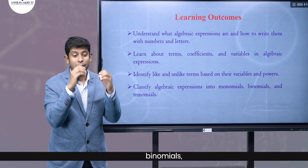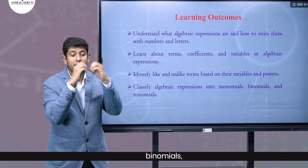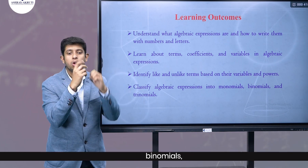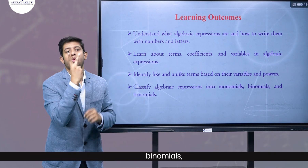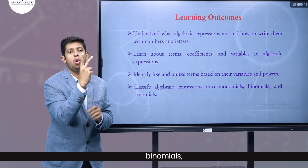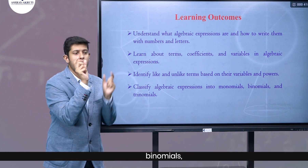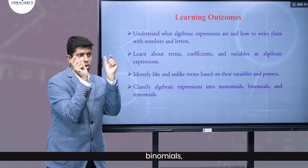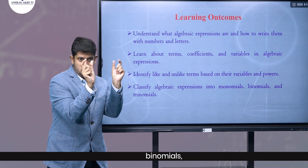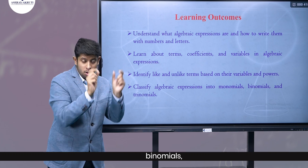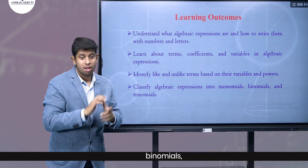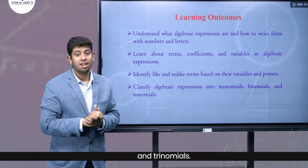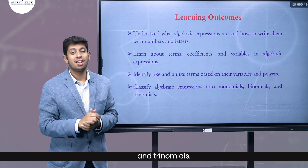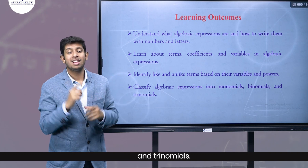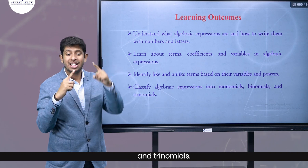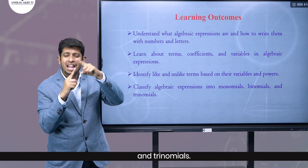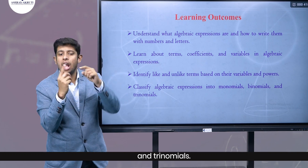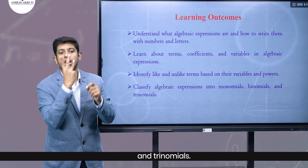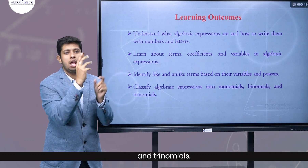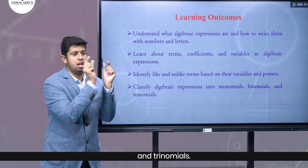binomials, and trinomials.